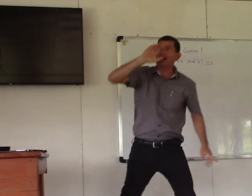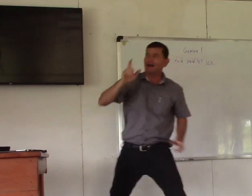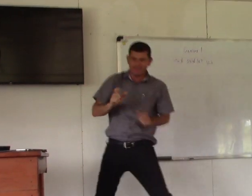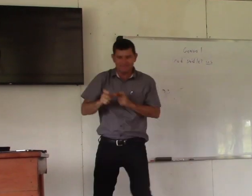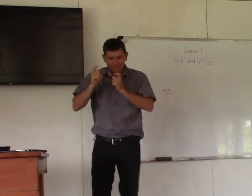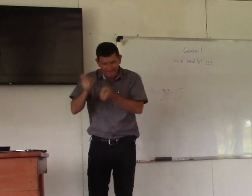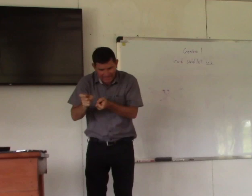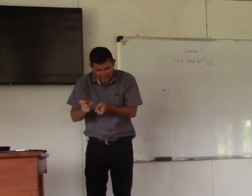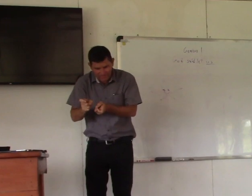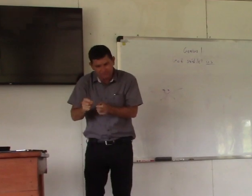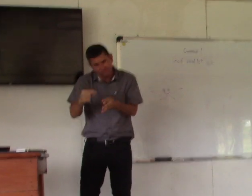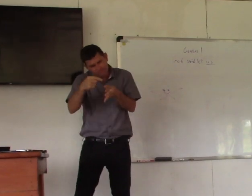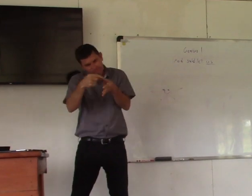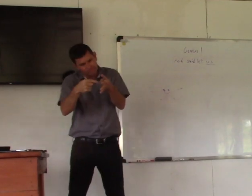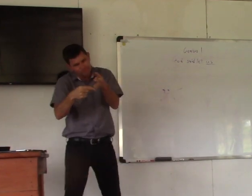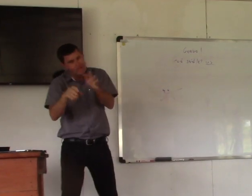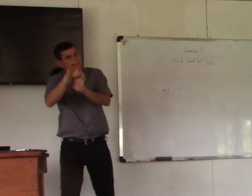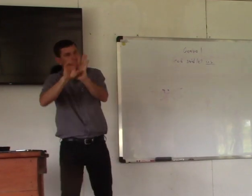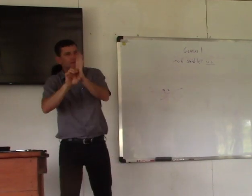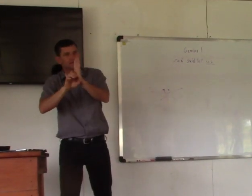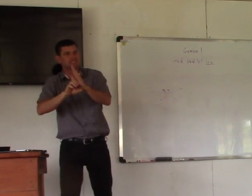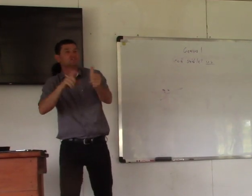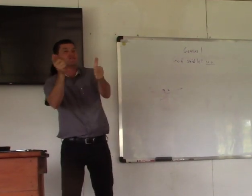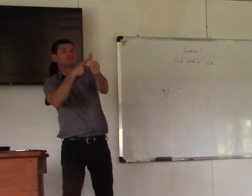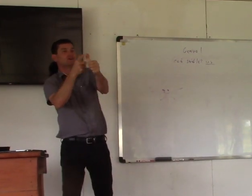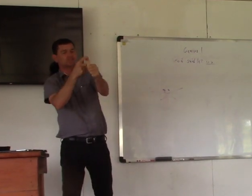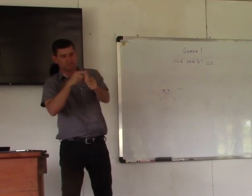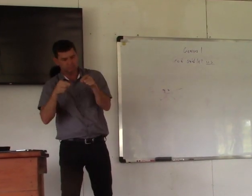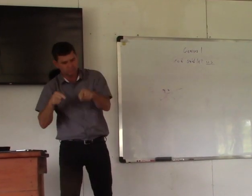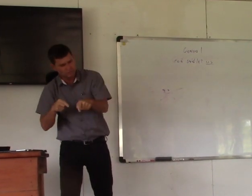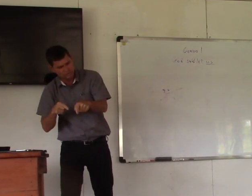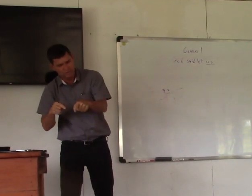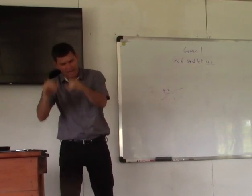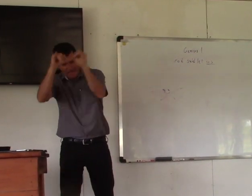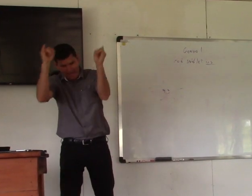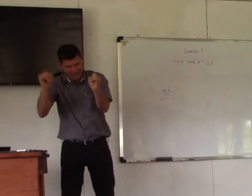God gave them commandments. First,